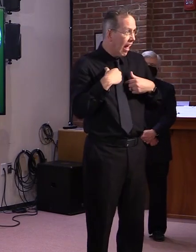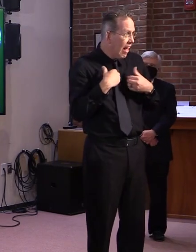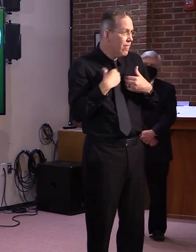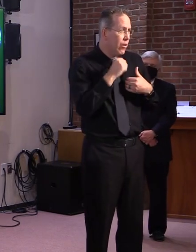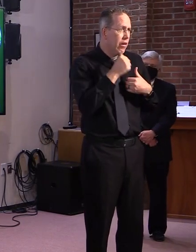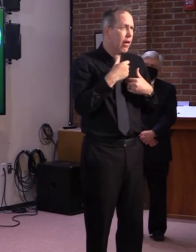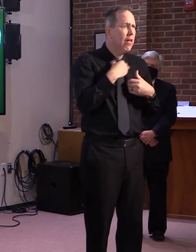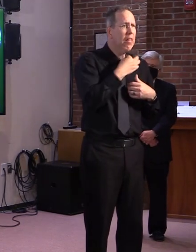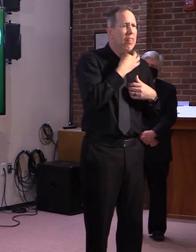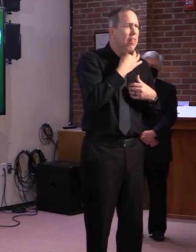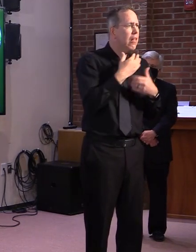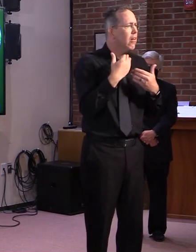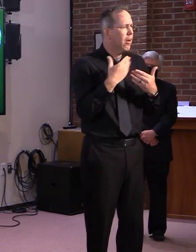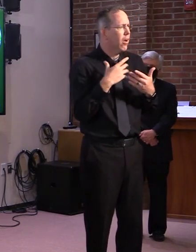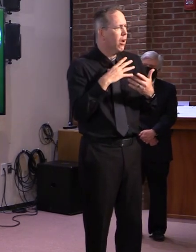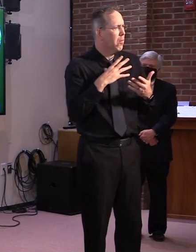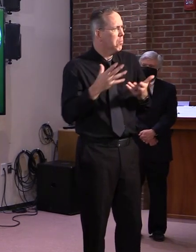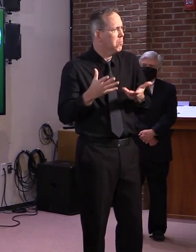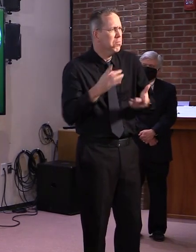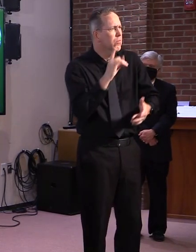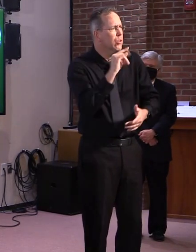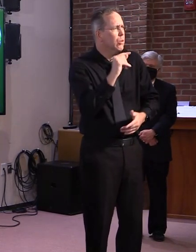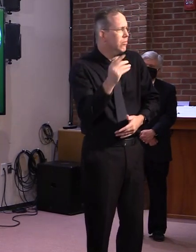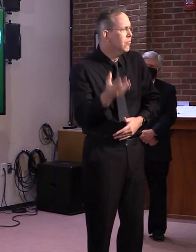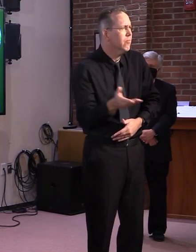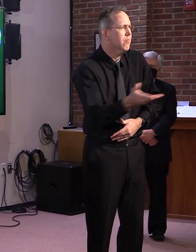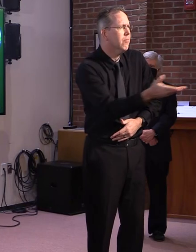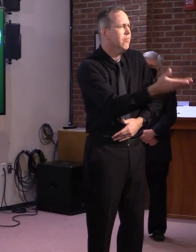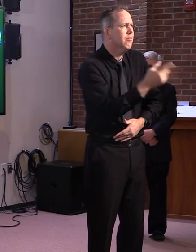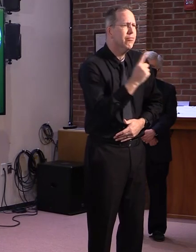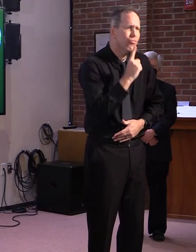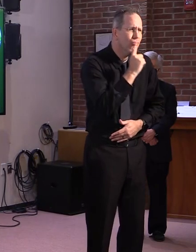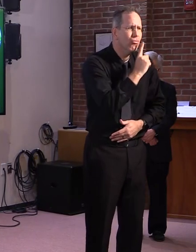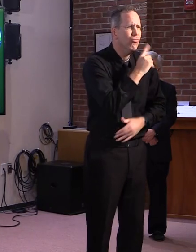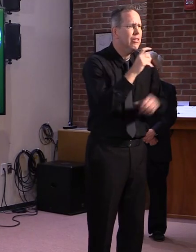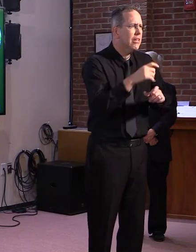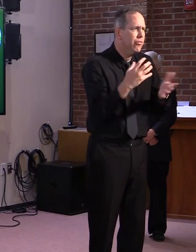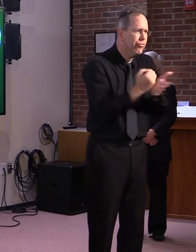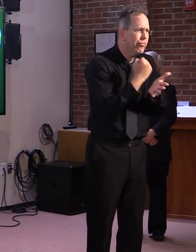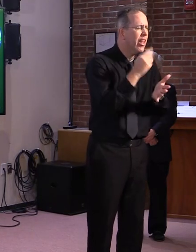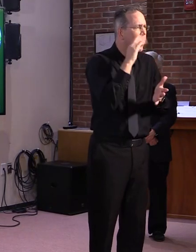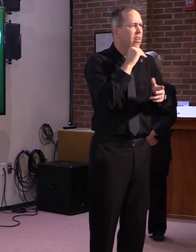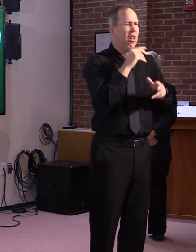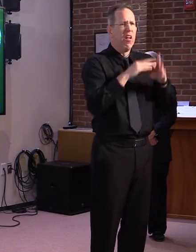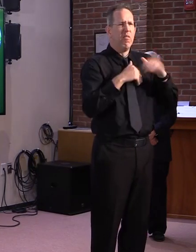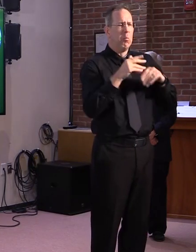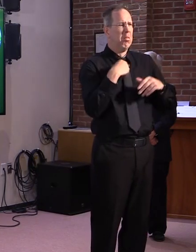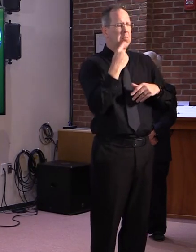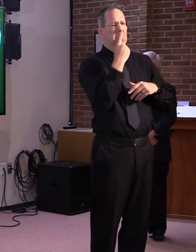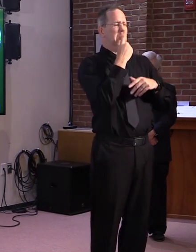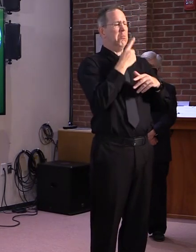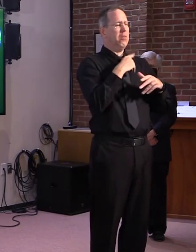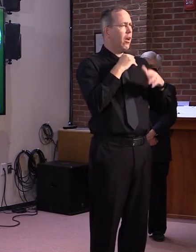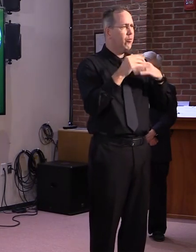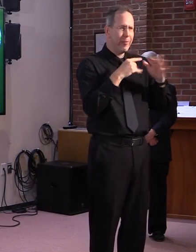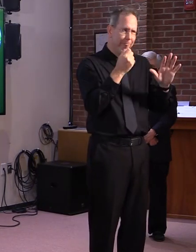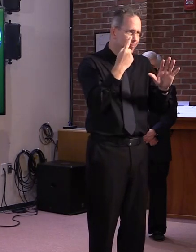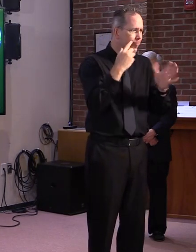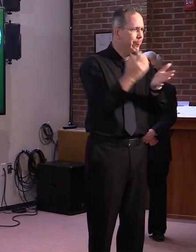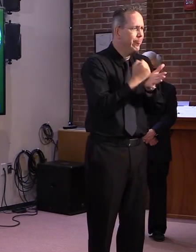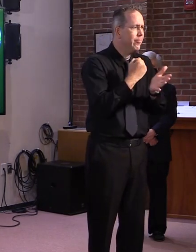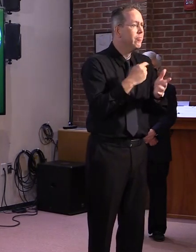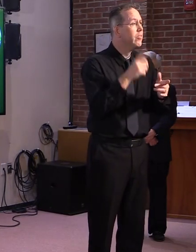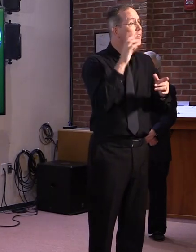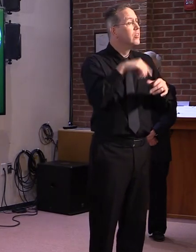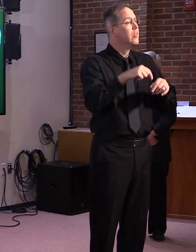done. In terms of, I believe testing will be changing. And this is, you know,